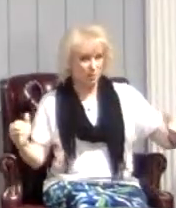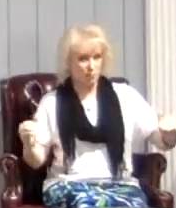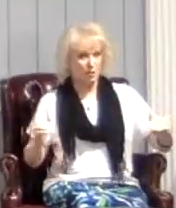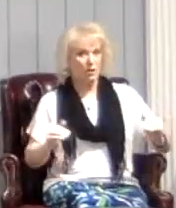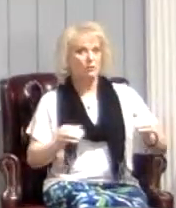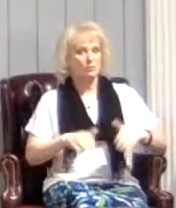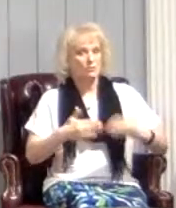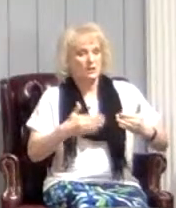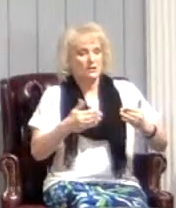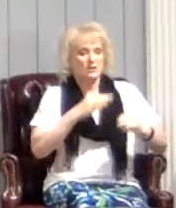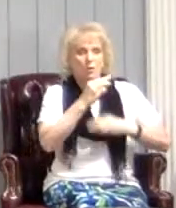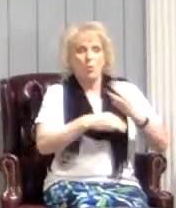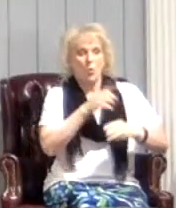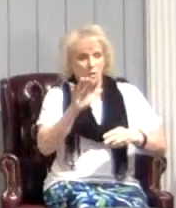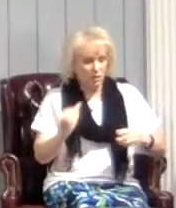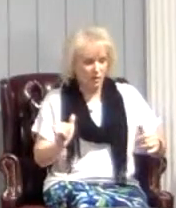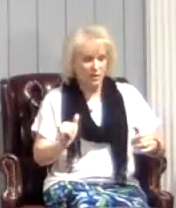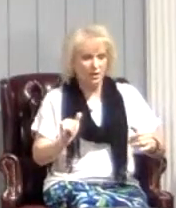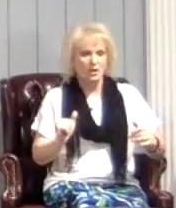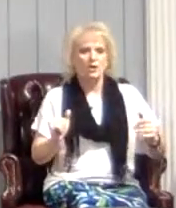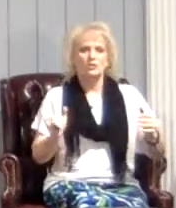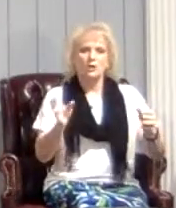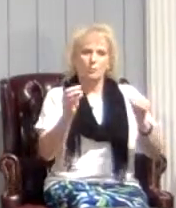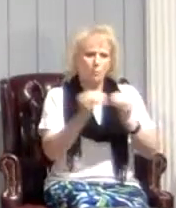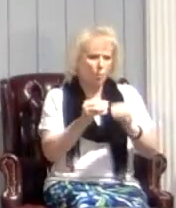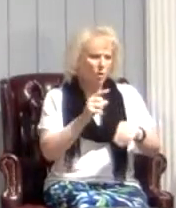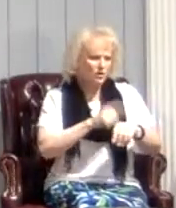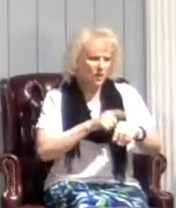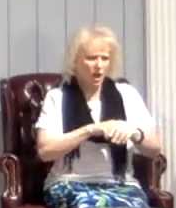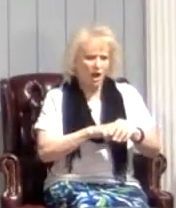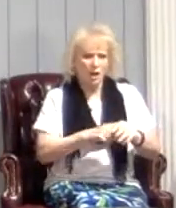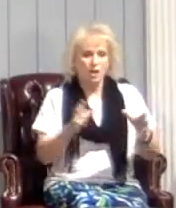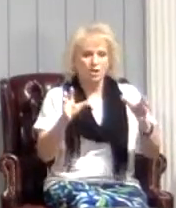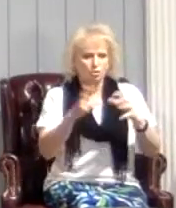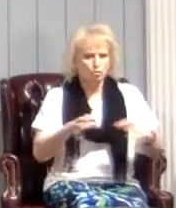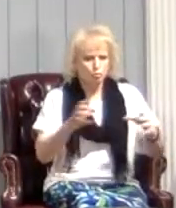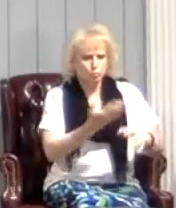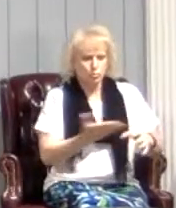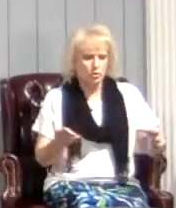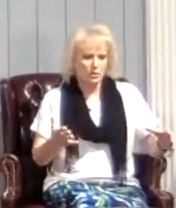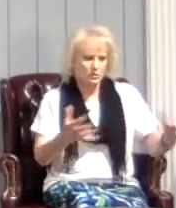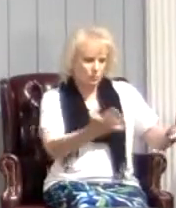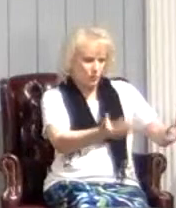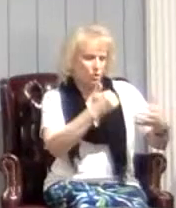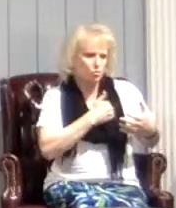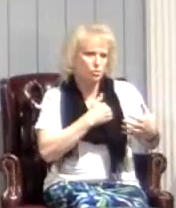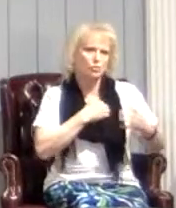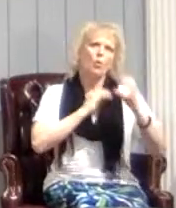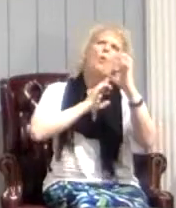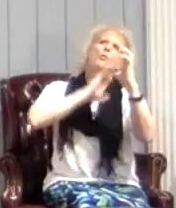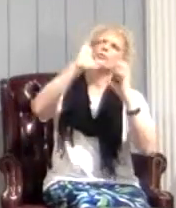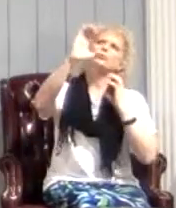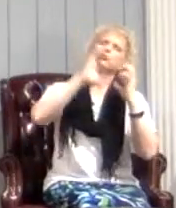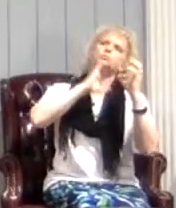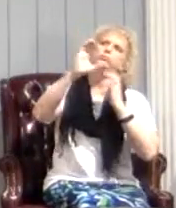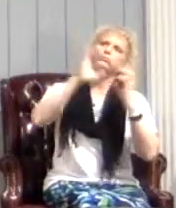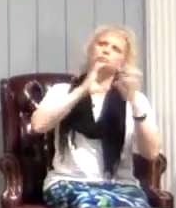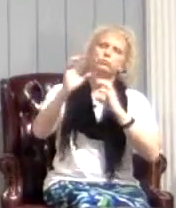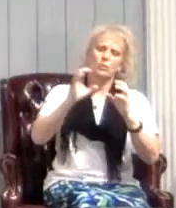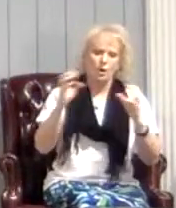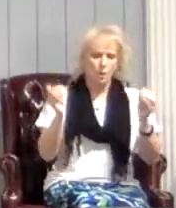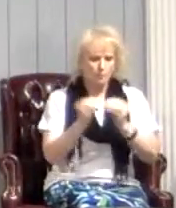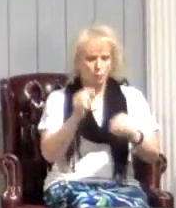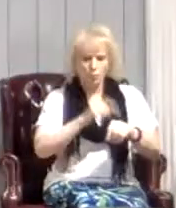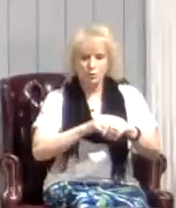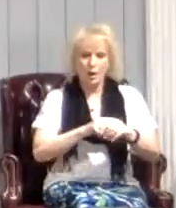worldly so that you can spend more time doing things that bring your soul into communion with God. Spend more time in Bible reading